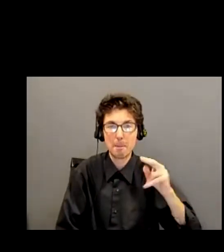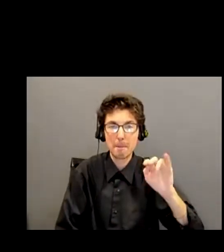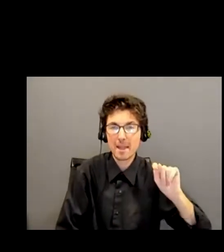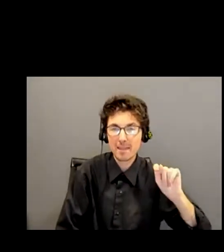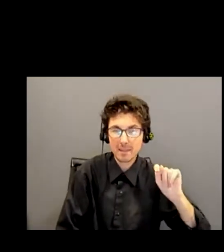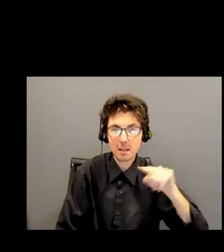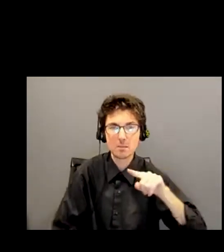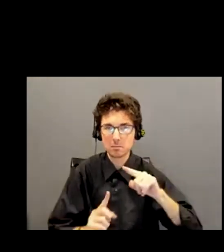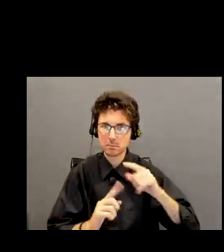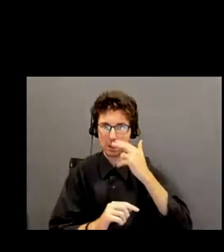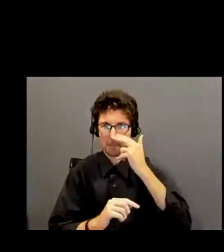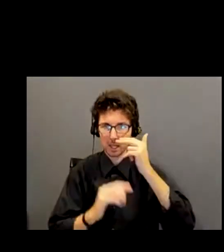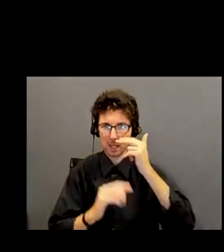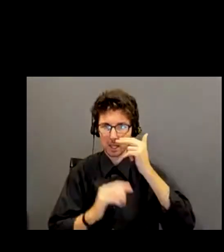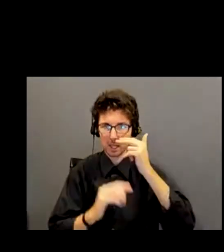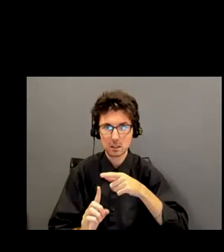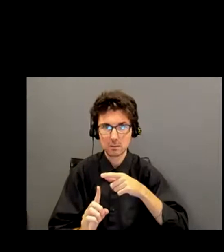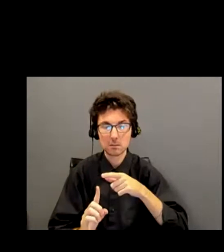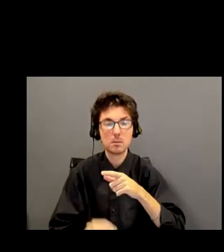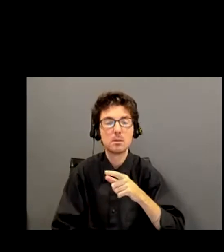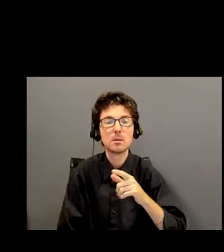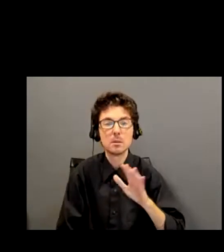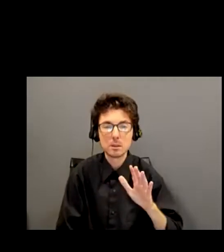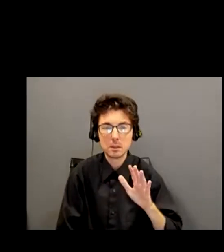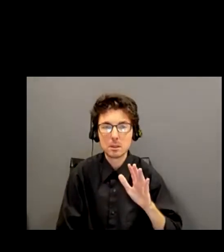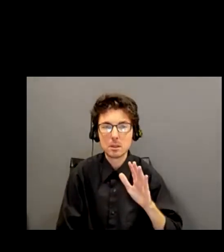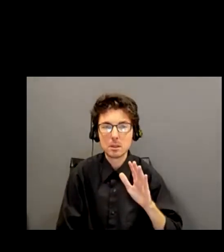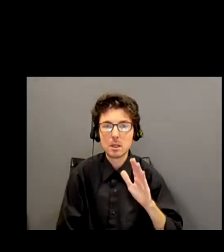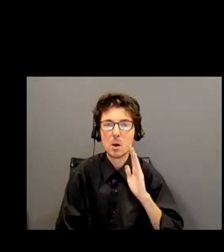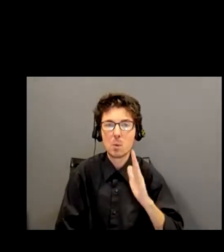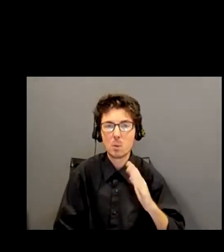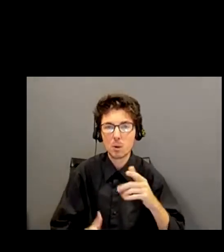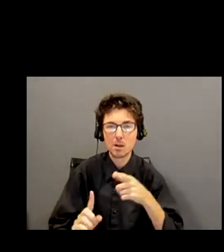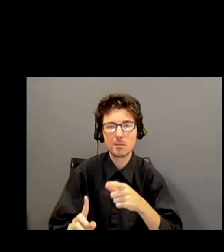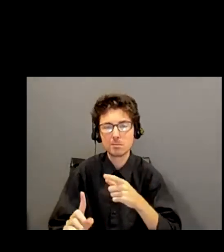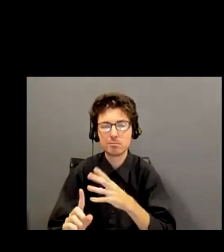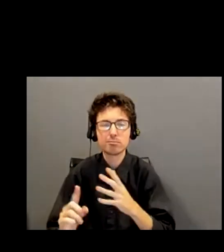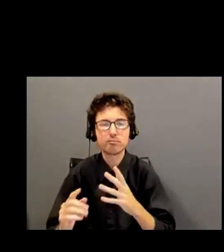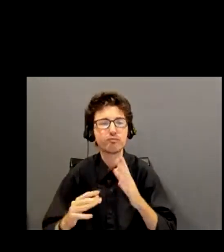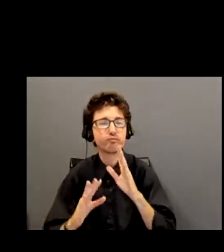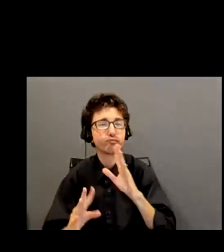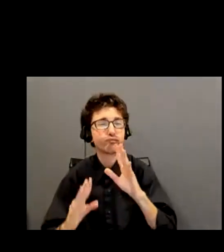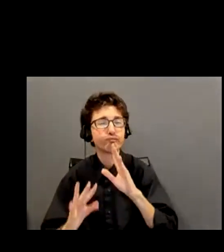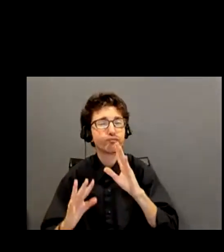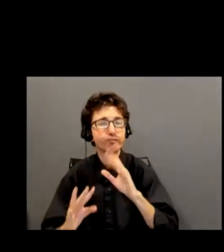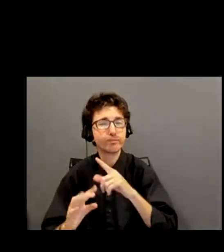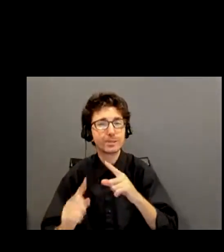will speak in Hebrew, and then Ms. Danielle will translate him to English. The floor is yours.